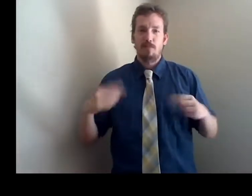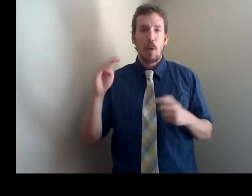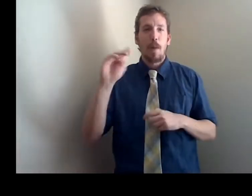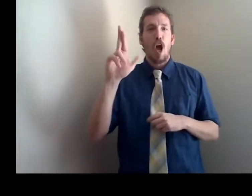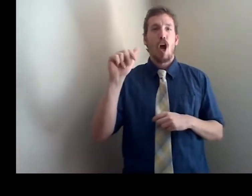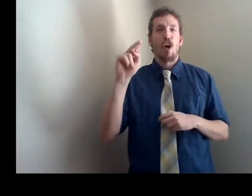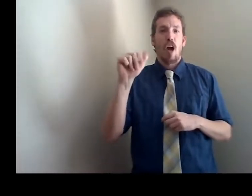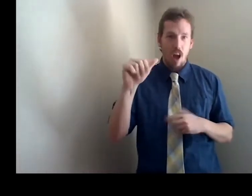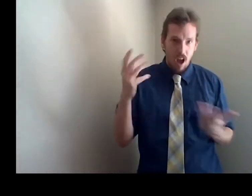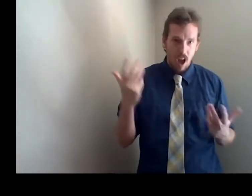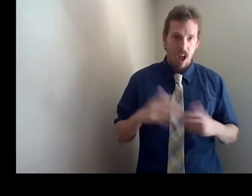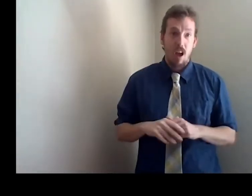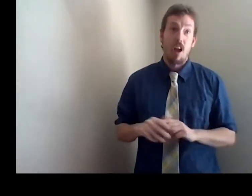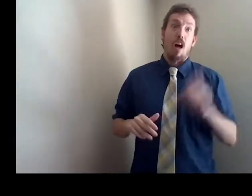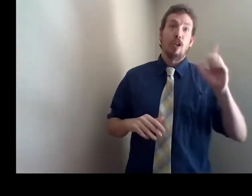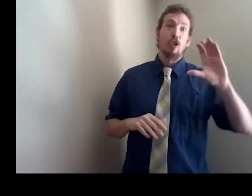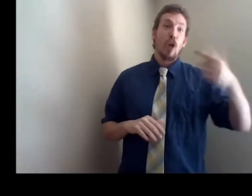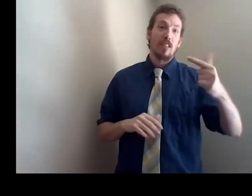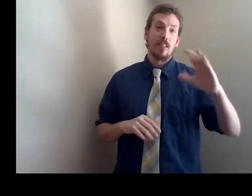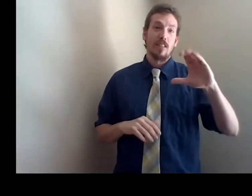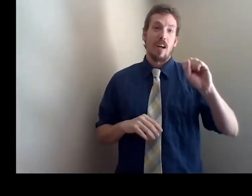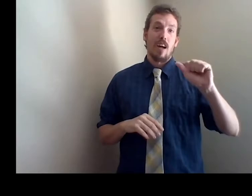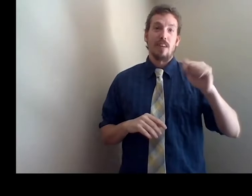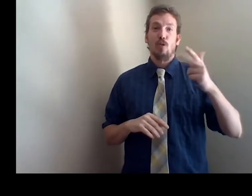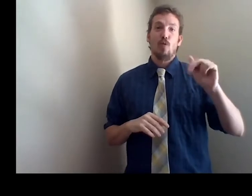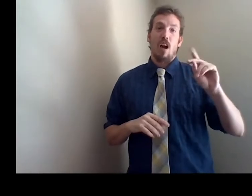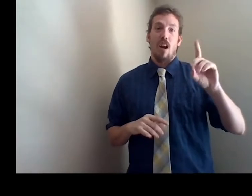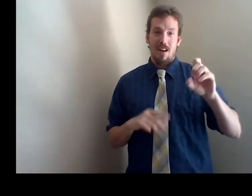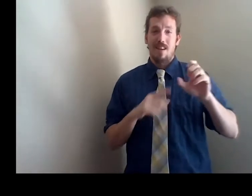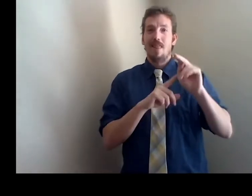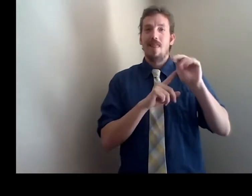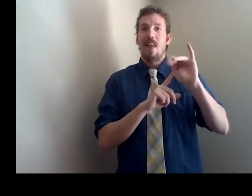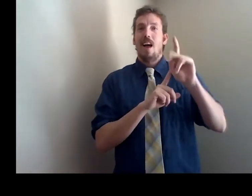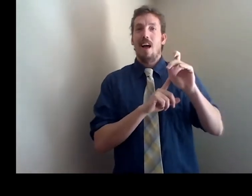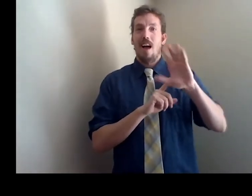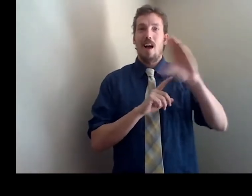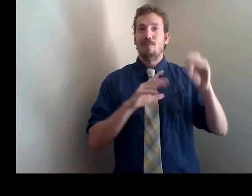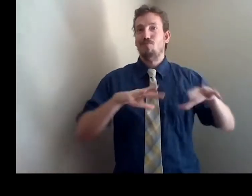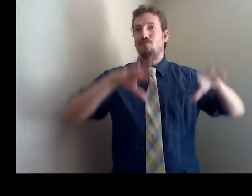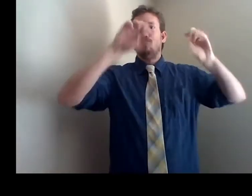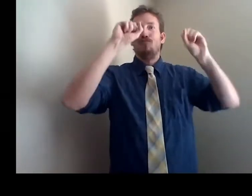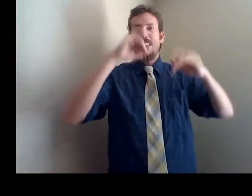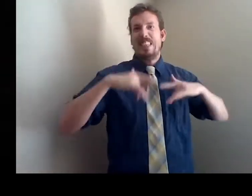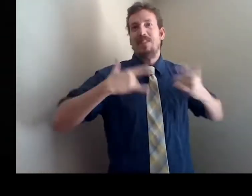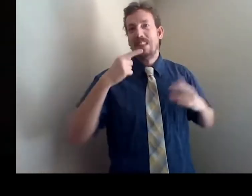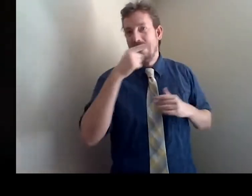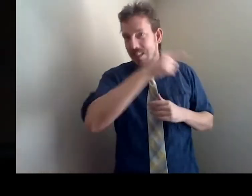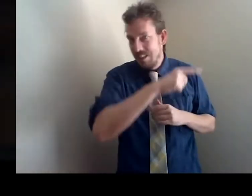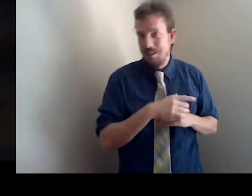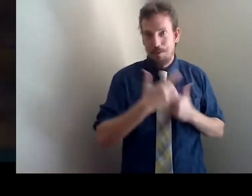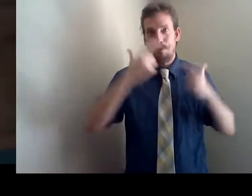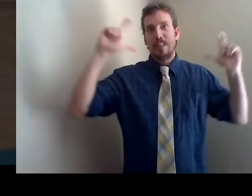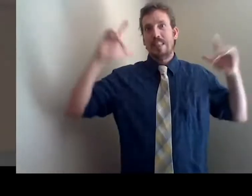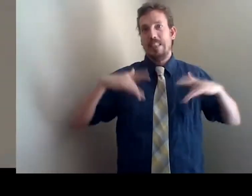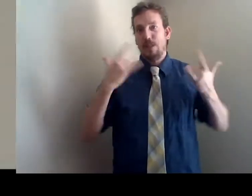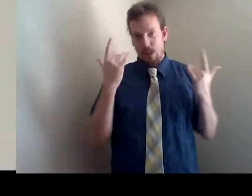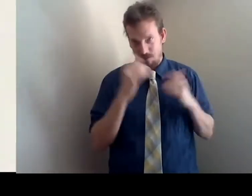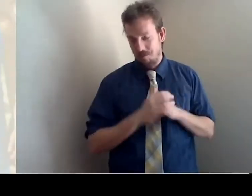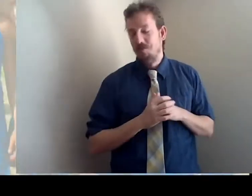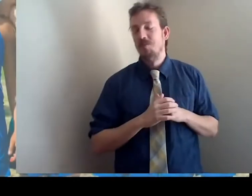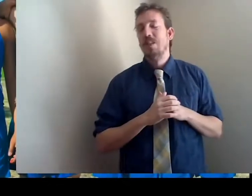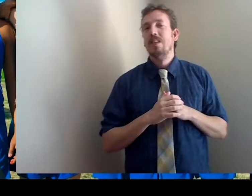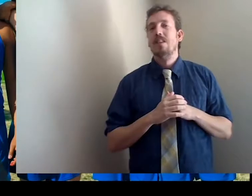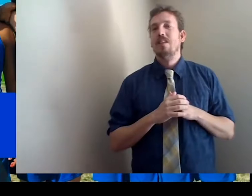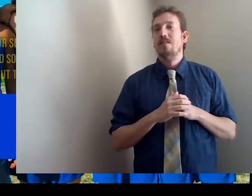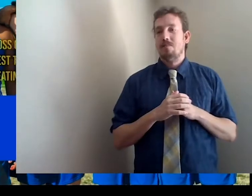Friday night or even Saturday morning. Tucson and Marana, Casa Grande. The